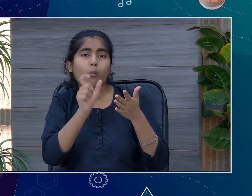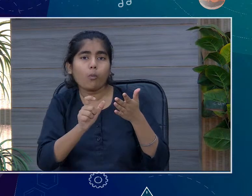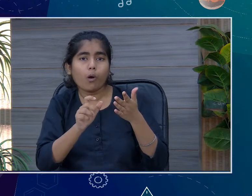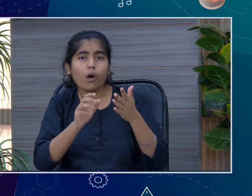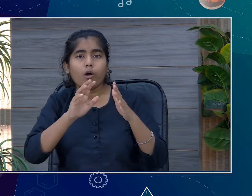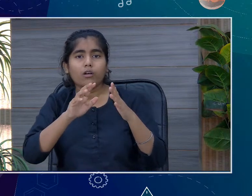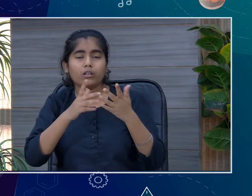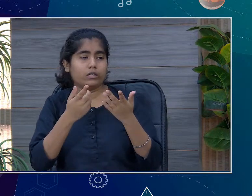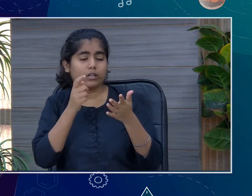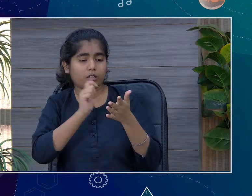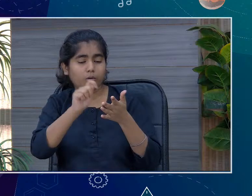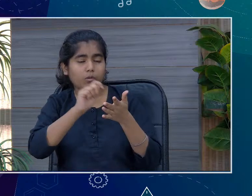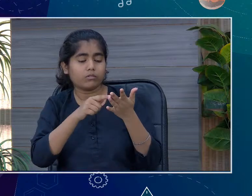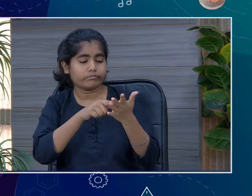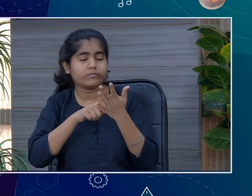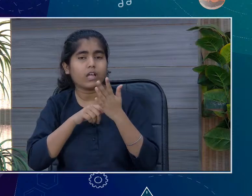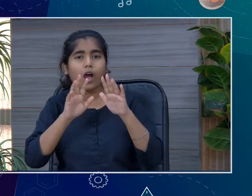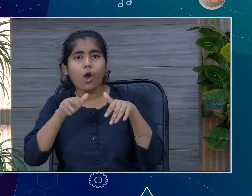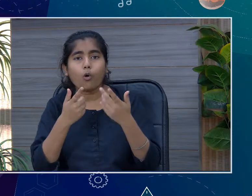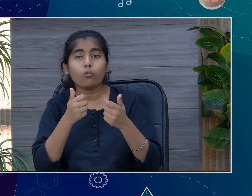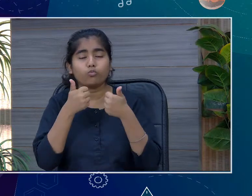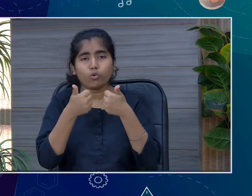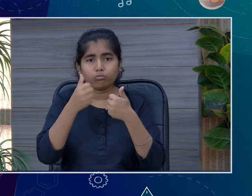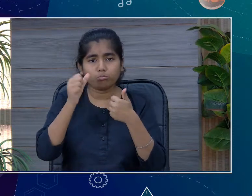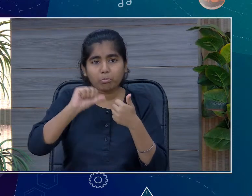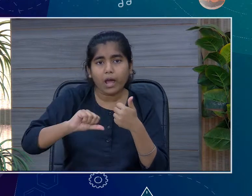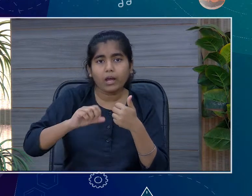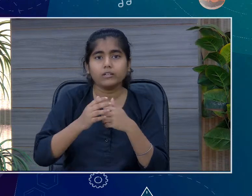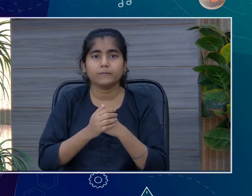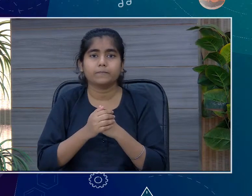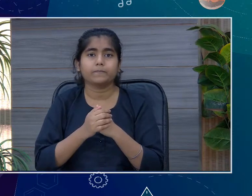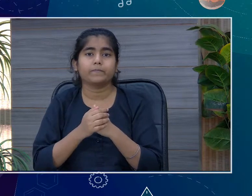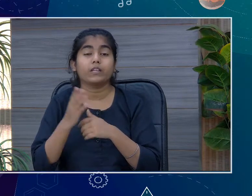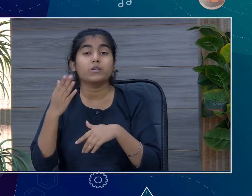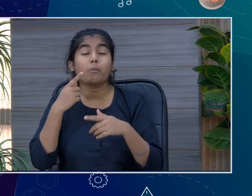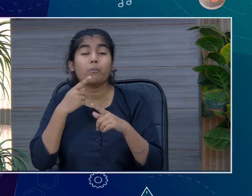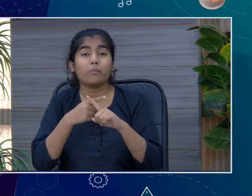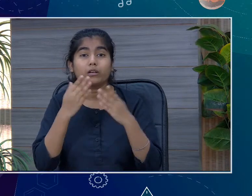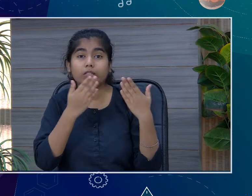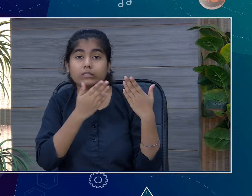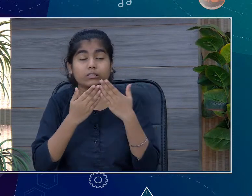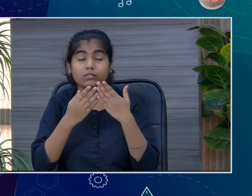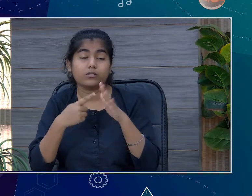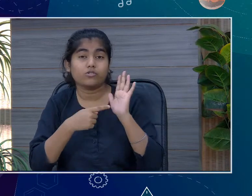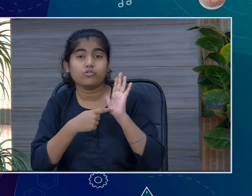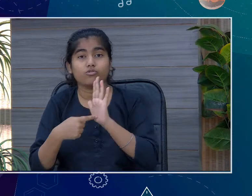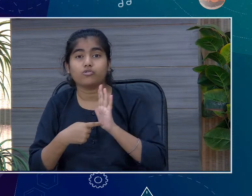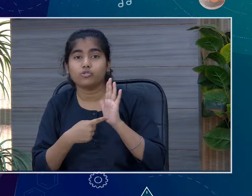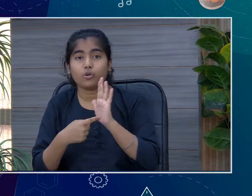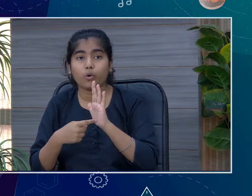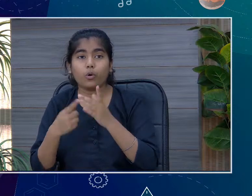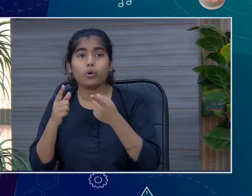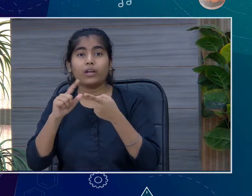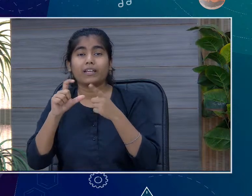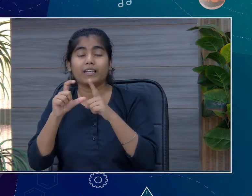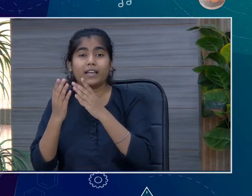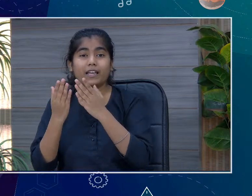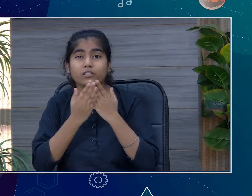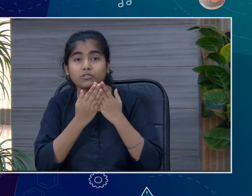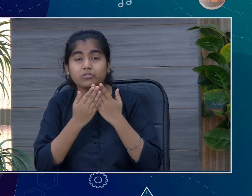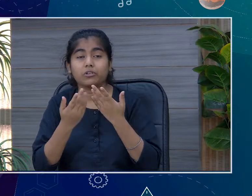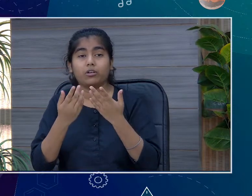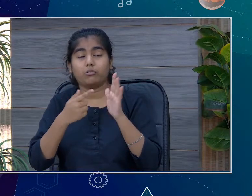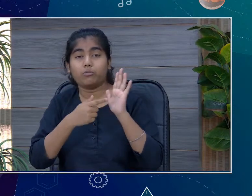well they can write. So most of the research studies also shows that educational performance of most